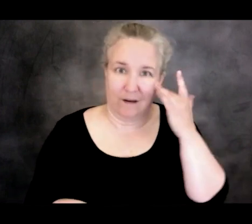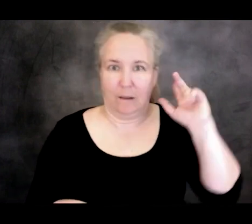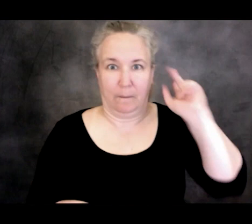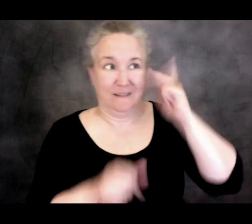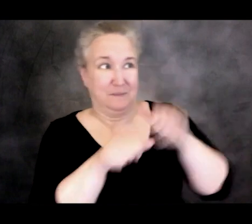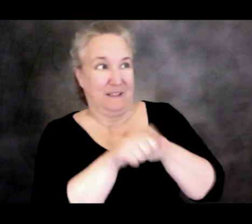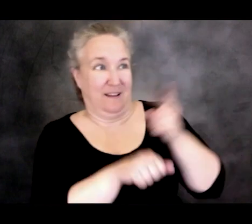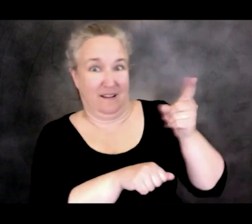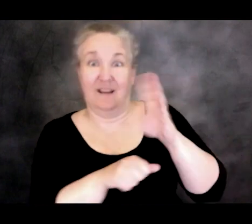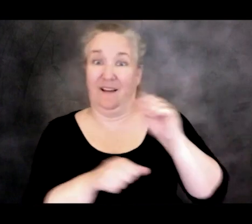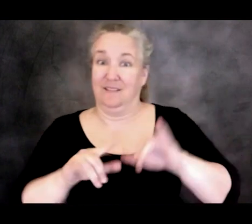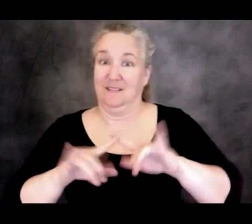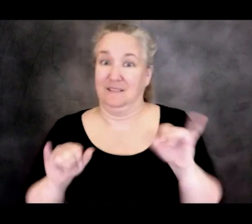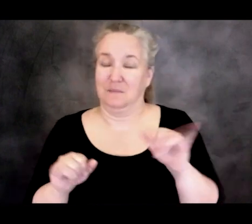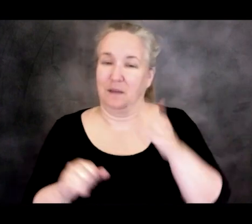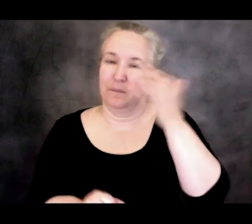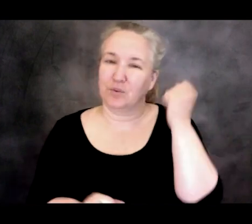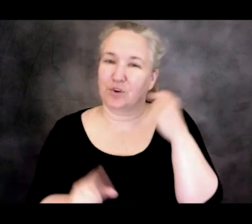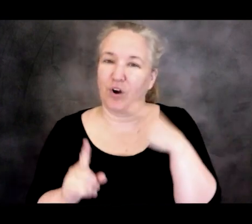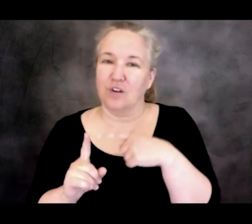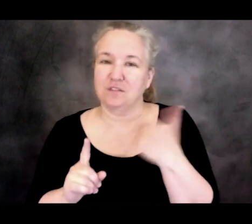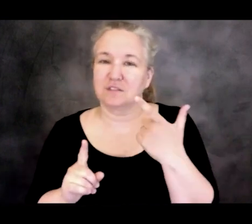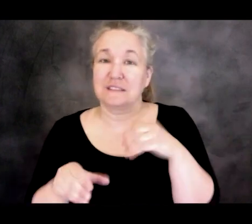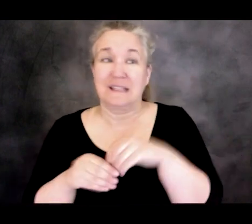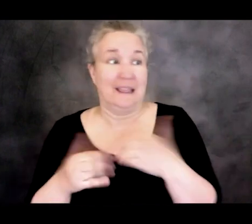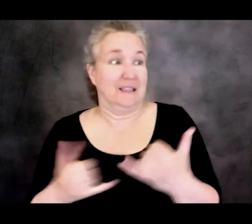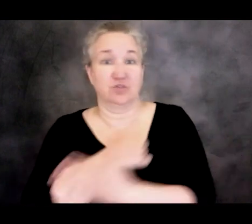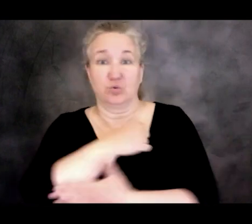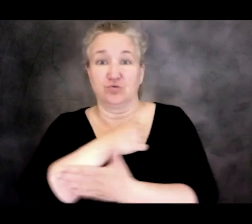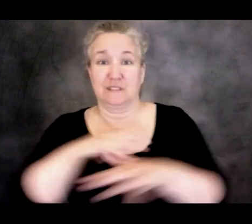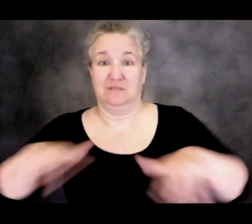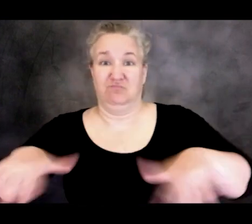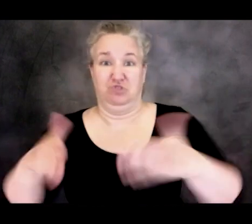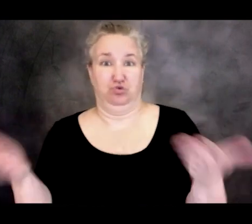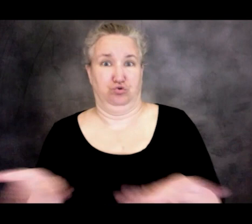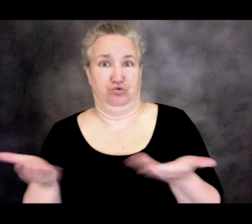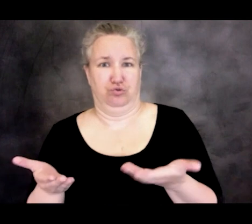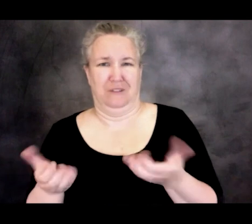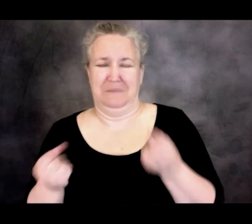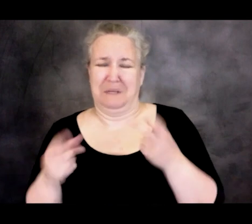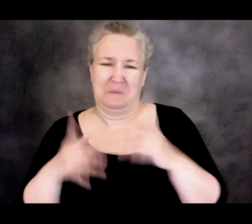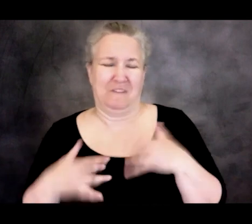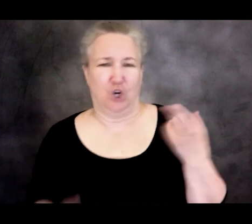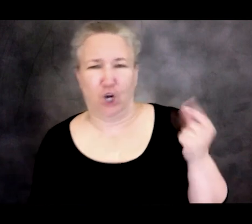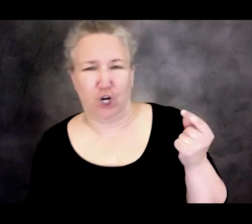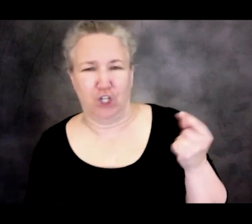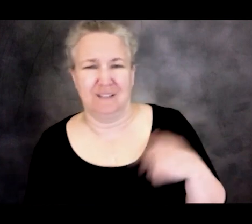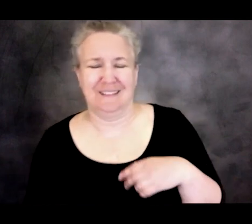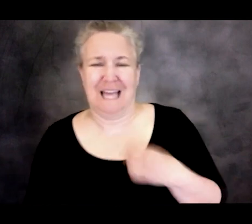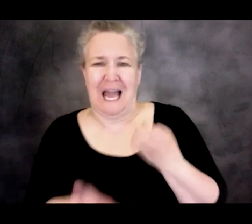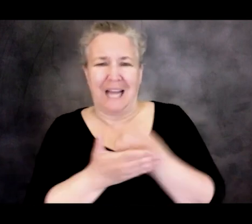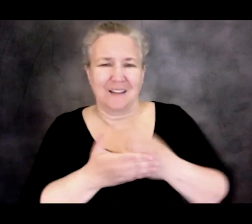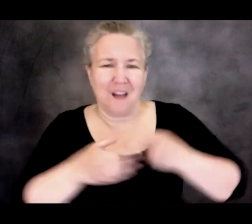also because many people in this country are hurting economically. We've seen